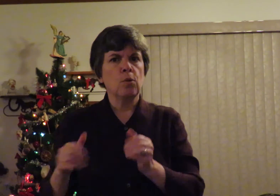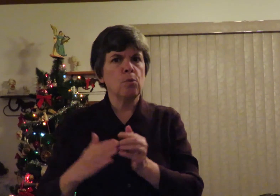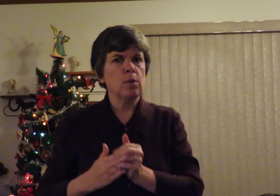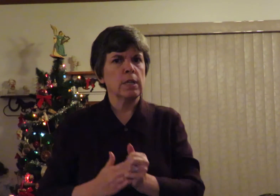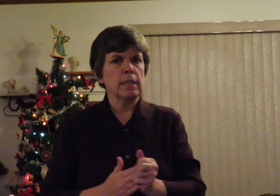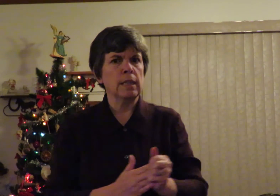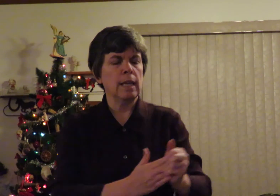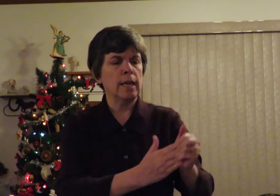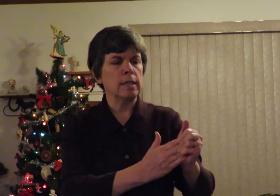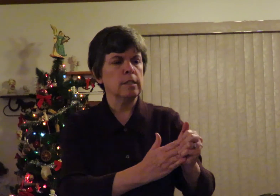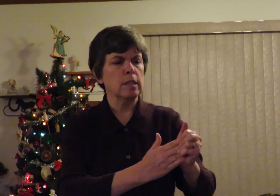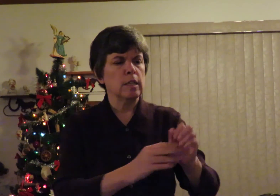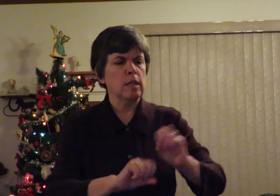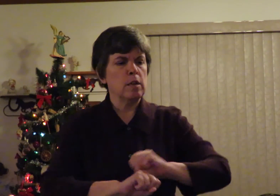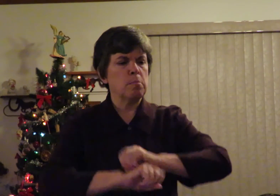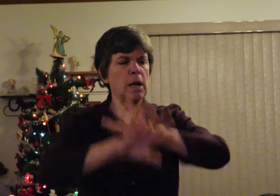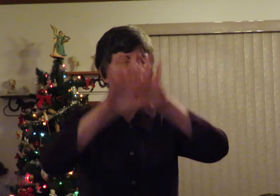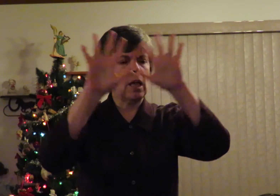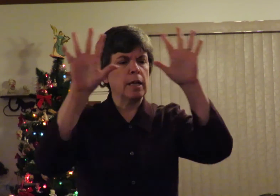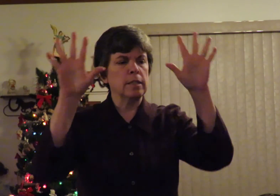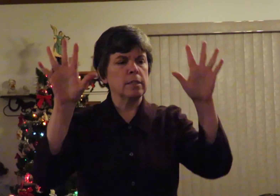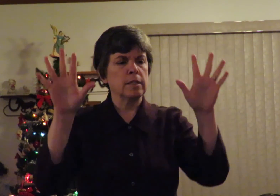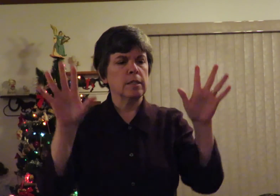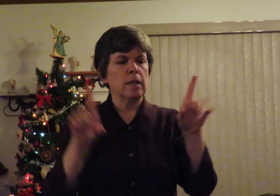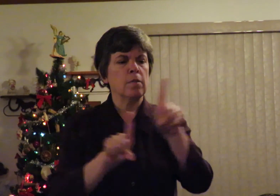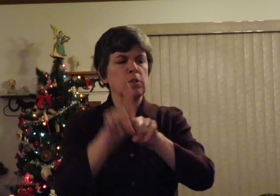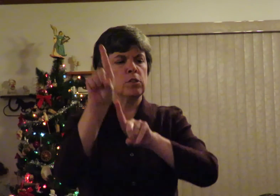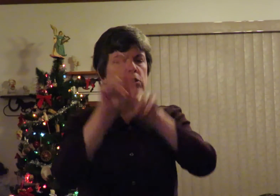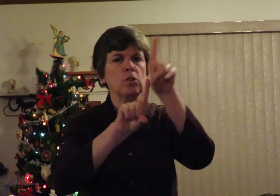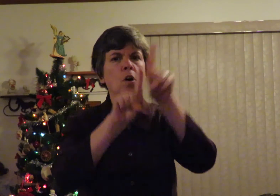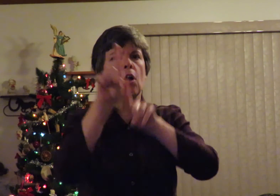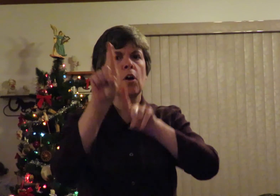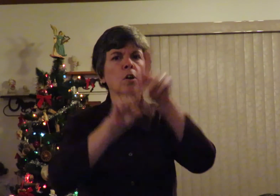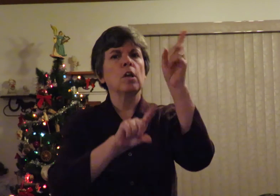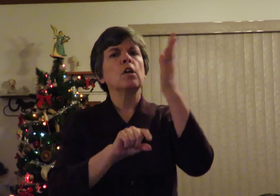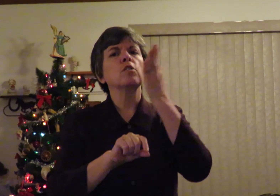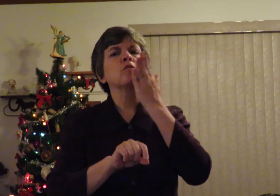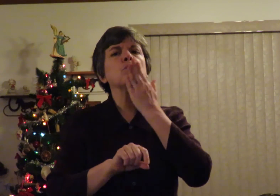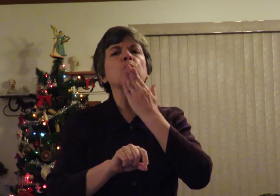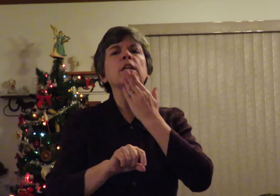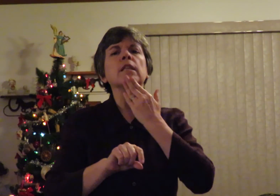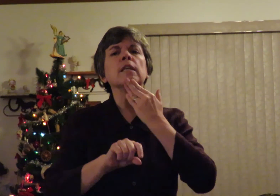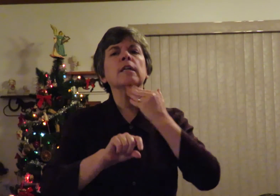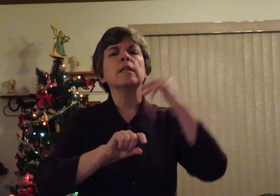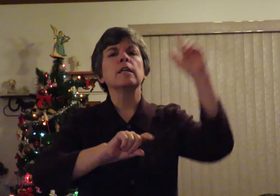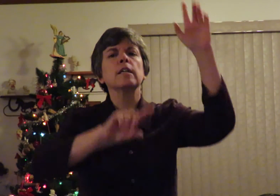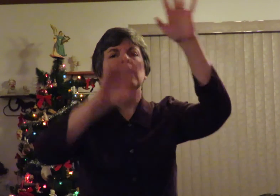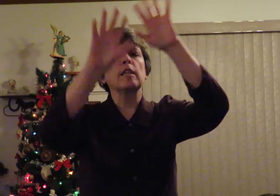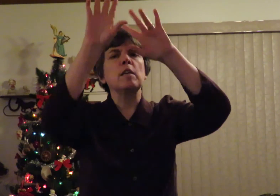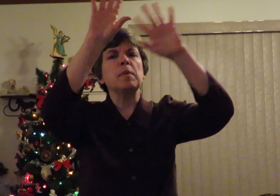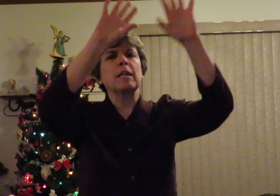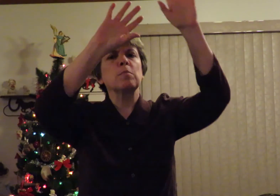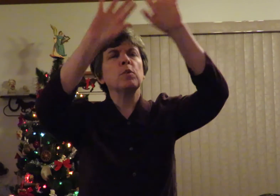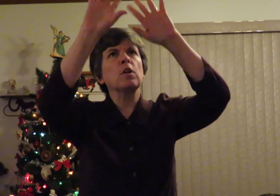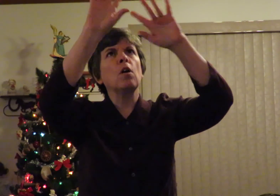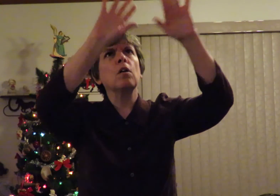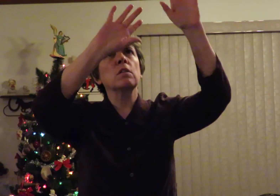so led by light of a star sweetly gleaming. And I'm doing all of